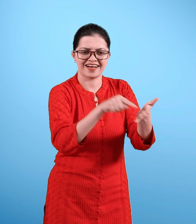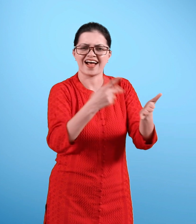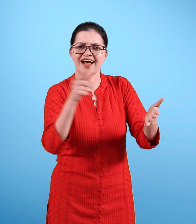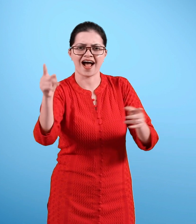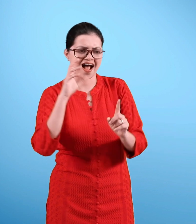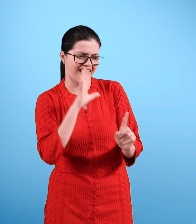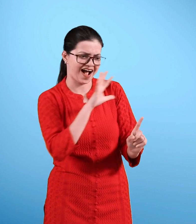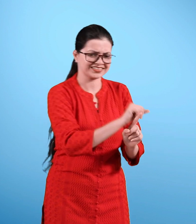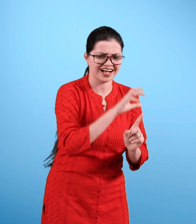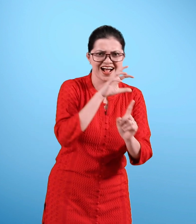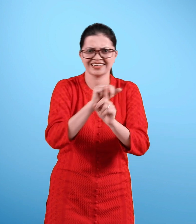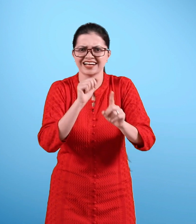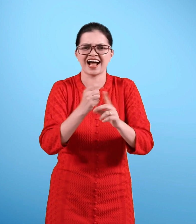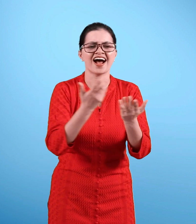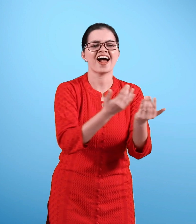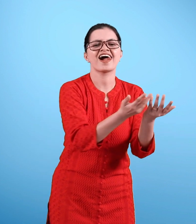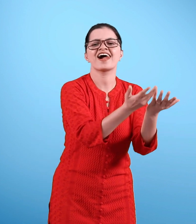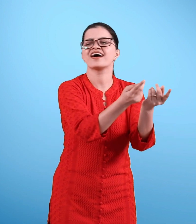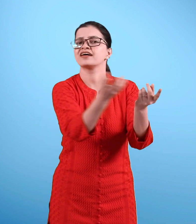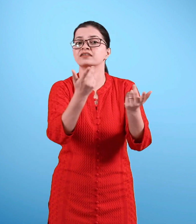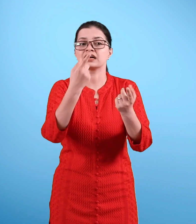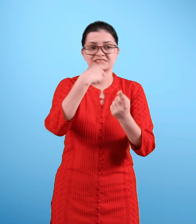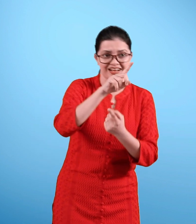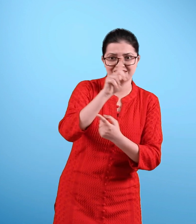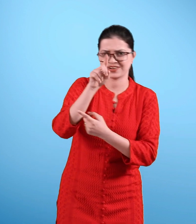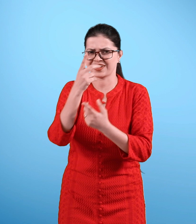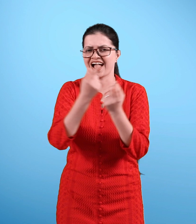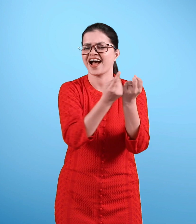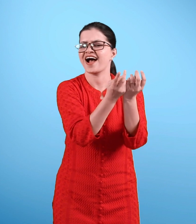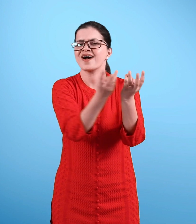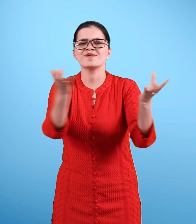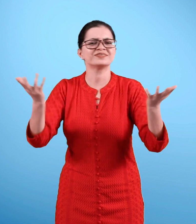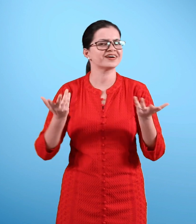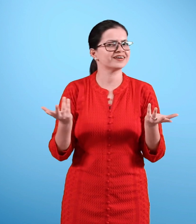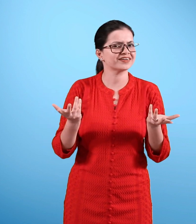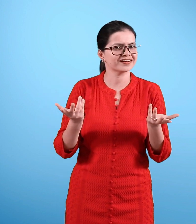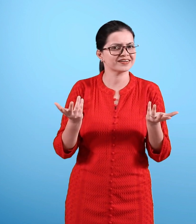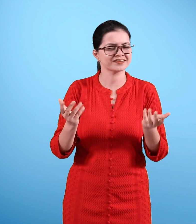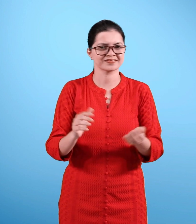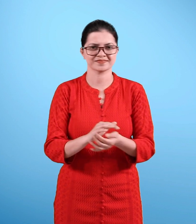from these outlines of shadows. How many objects are they able to identify correctly?